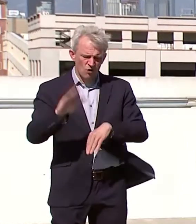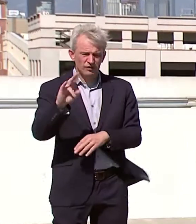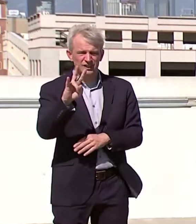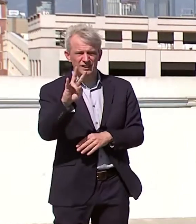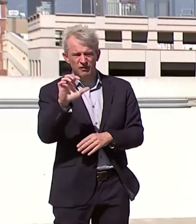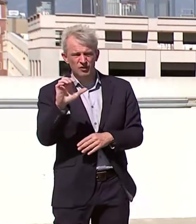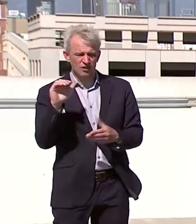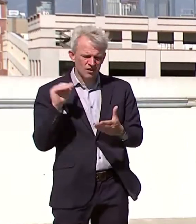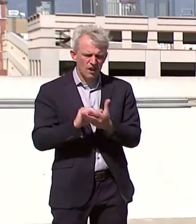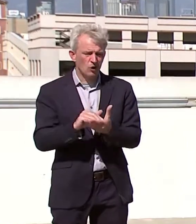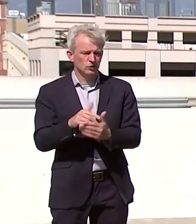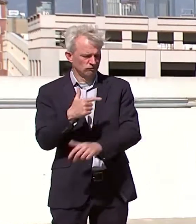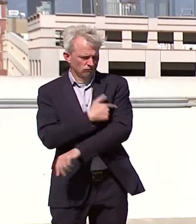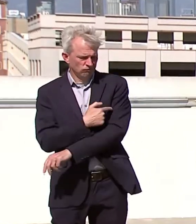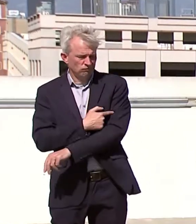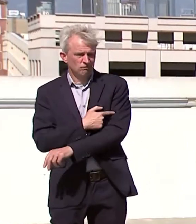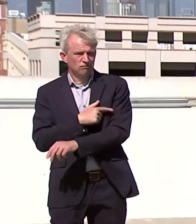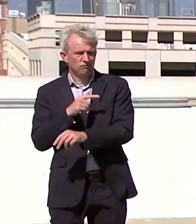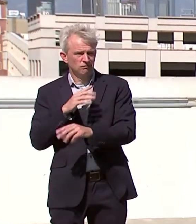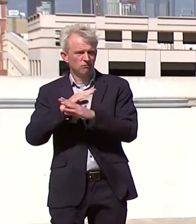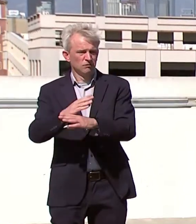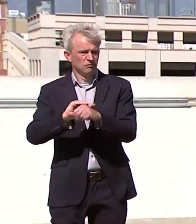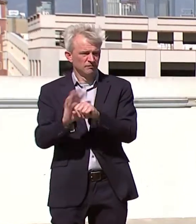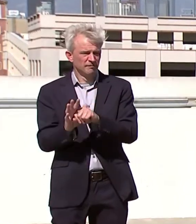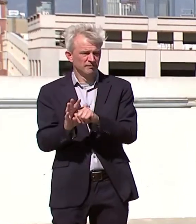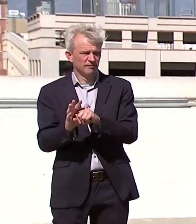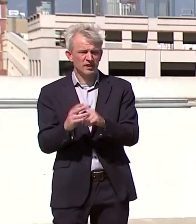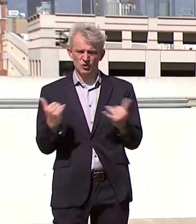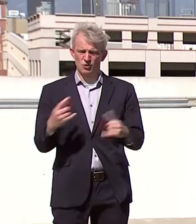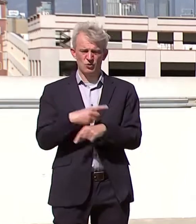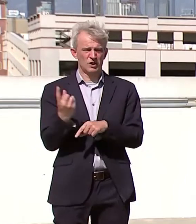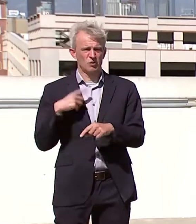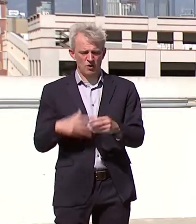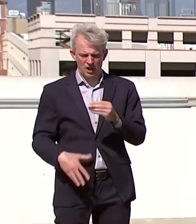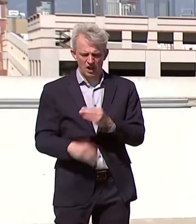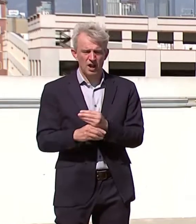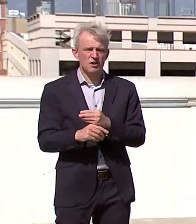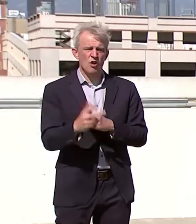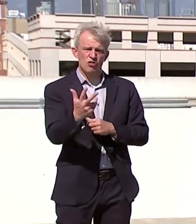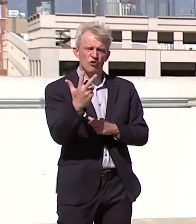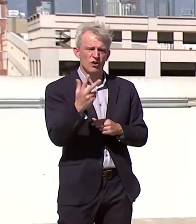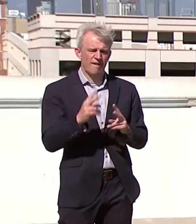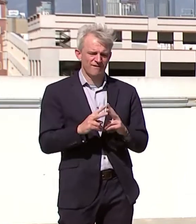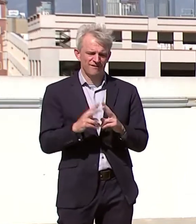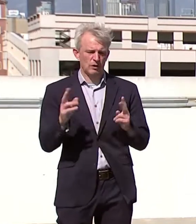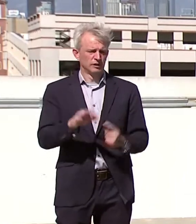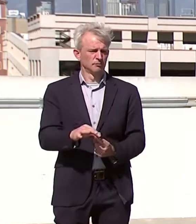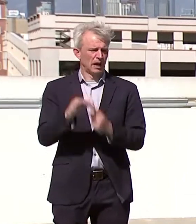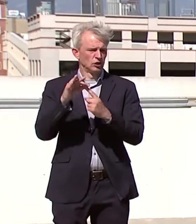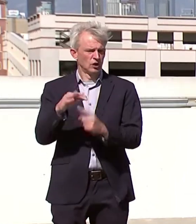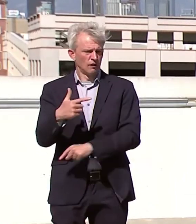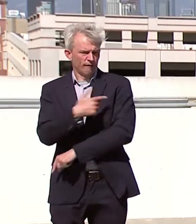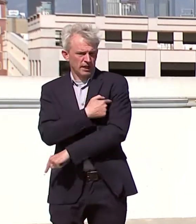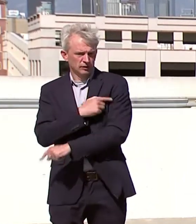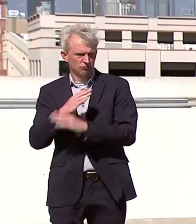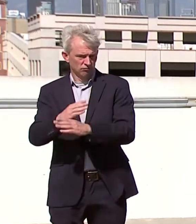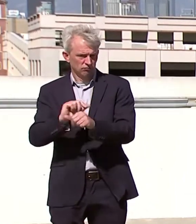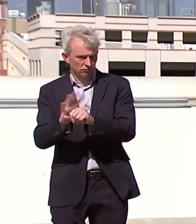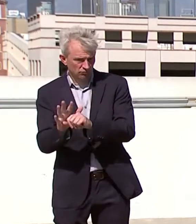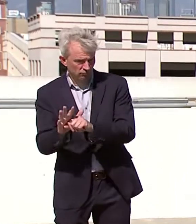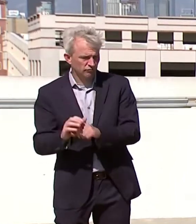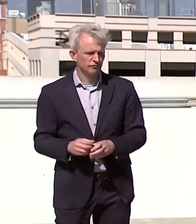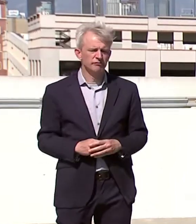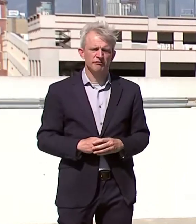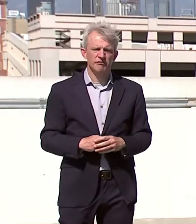city-run locations. And today, as part of that, we're going to add three very special vaccines. We brought together our